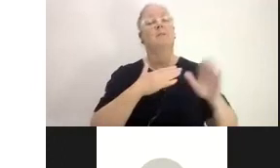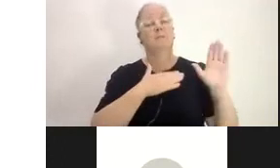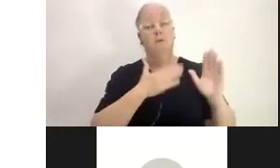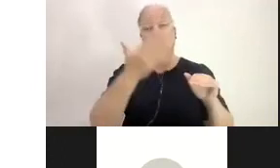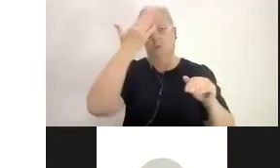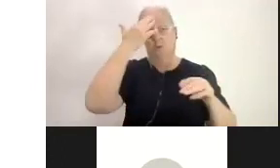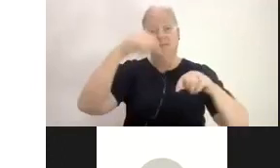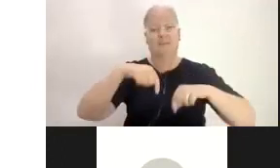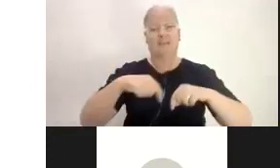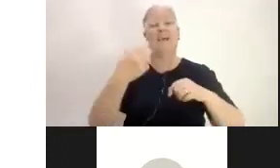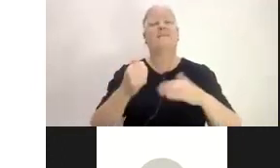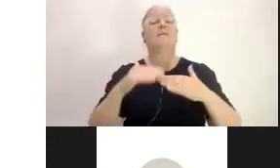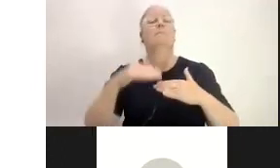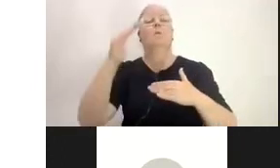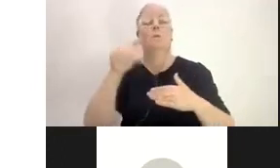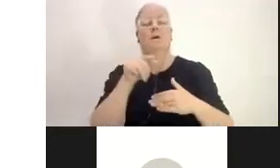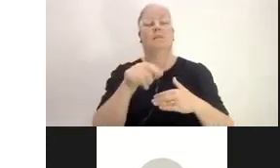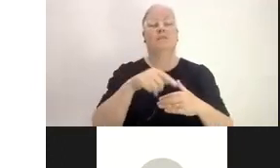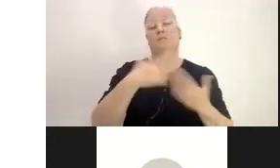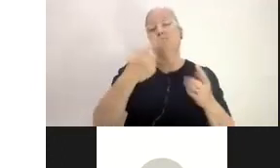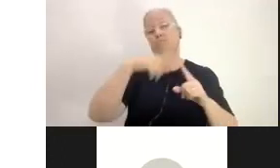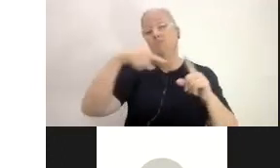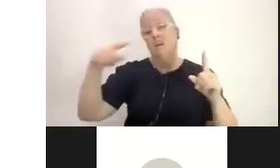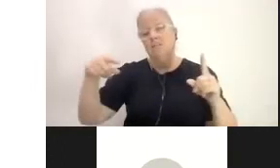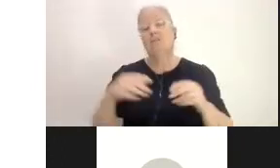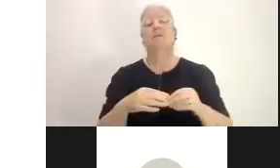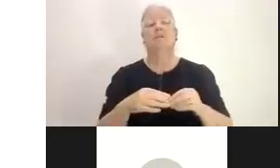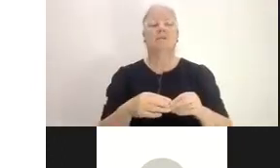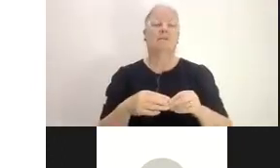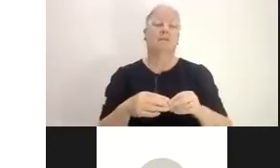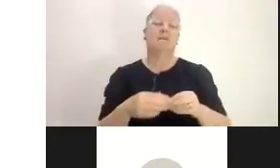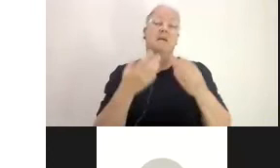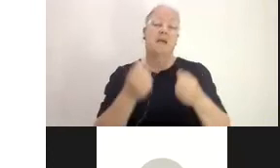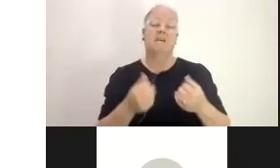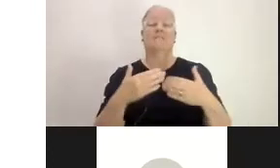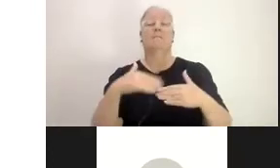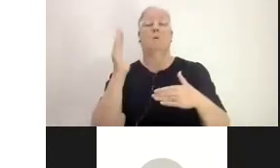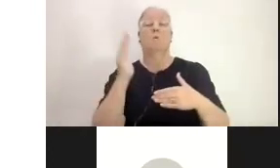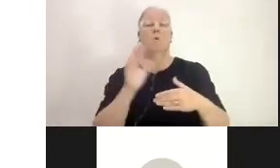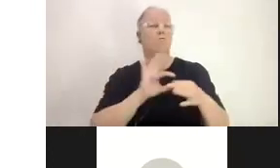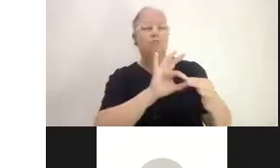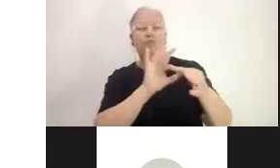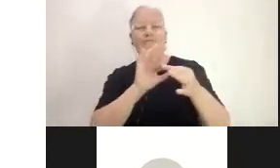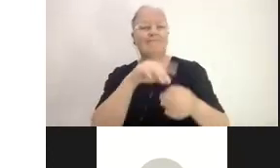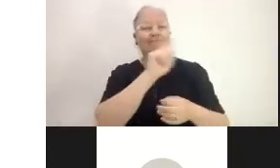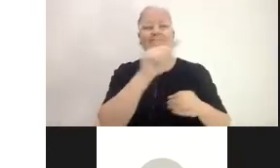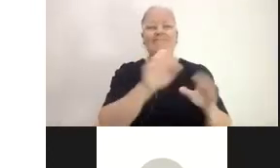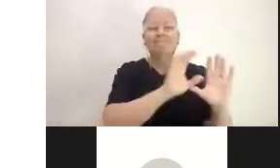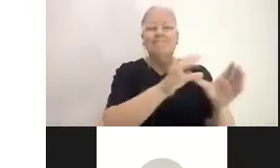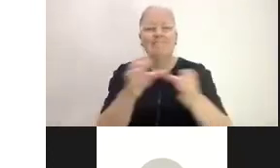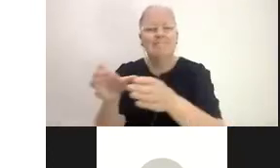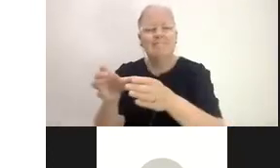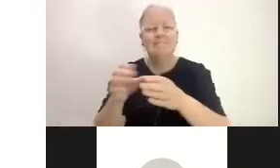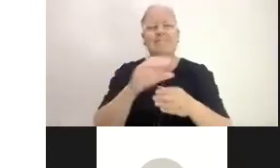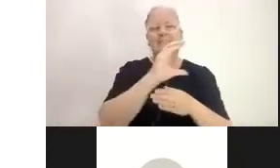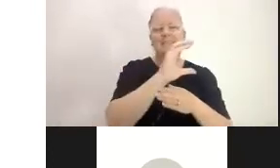more data, and then of course strong the engagement of the CSOs, and especially good